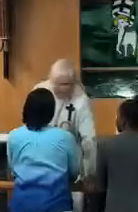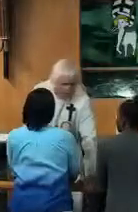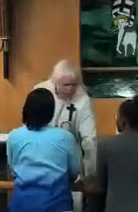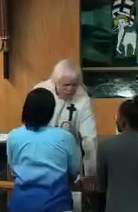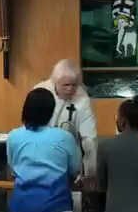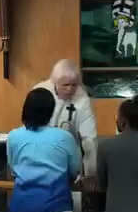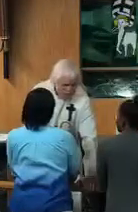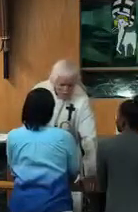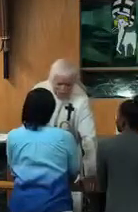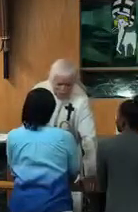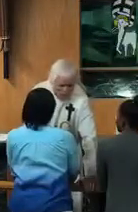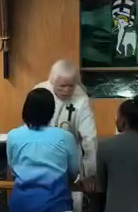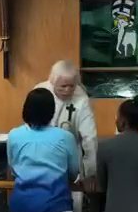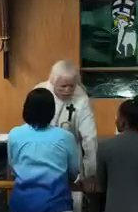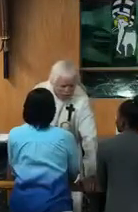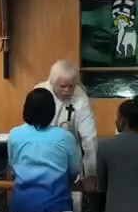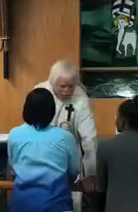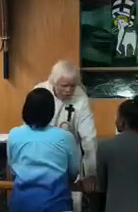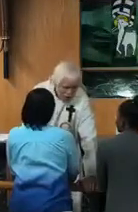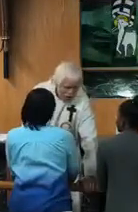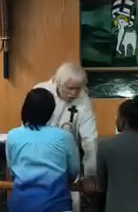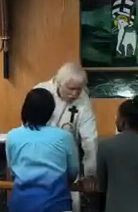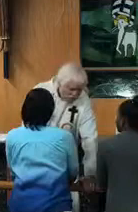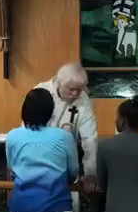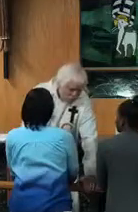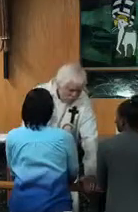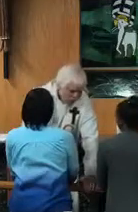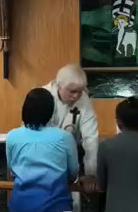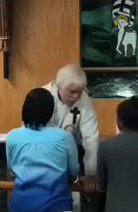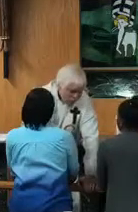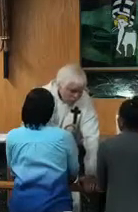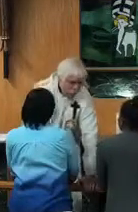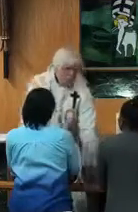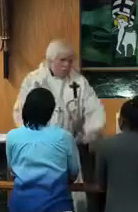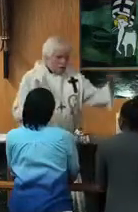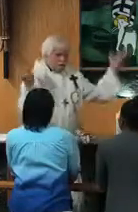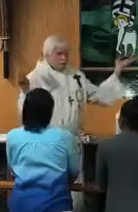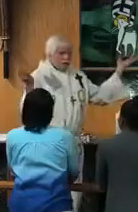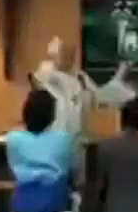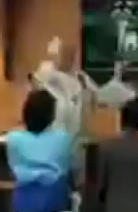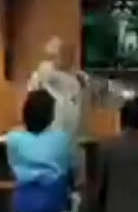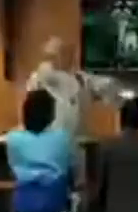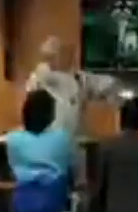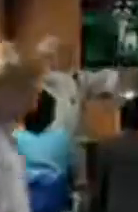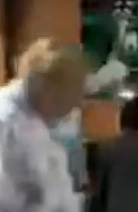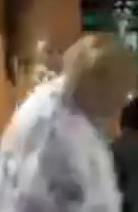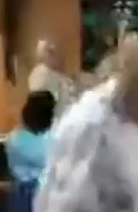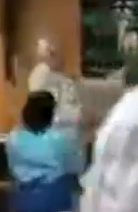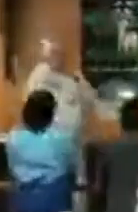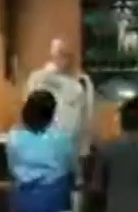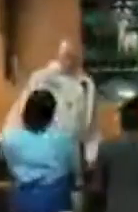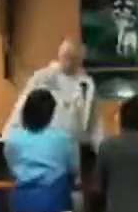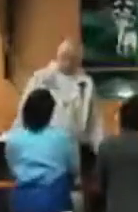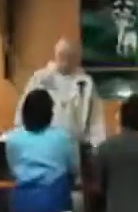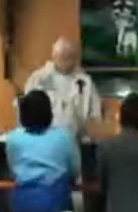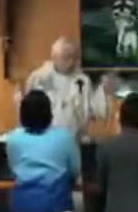Yeah. I tell you, these places that make people work on these dragons hospitals is very important. Wouldn't it be terrible in the hospital if everybody left